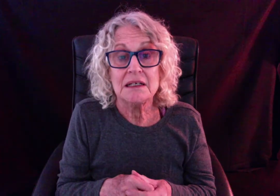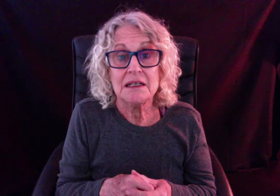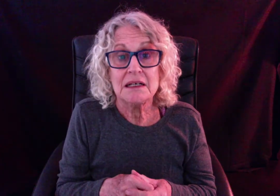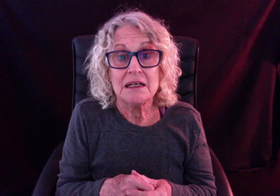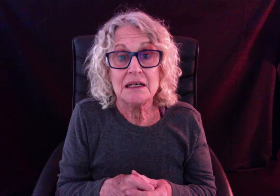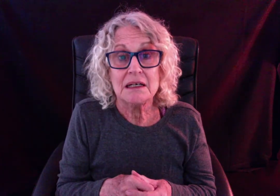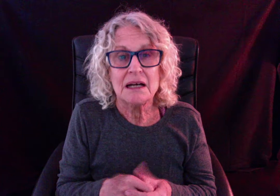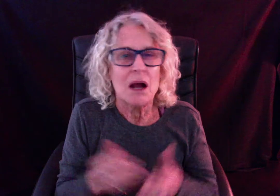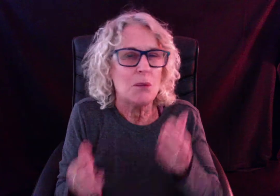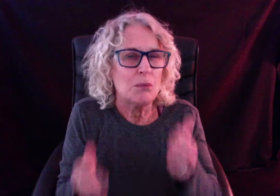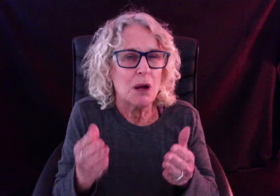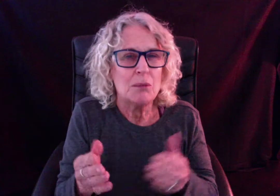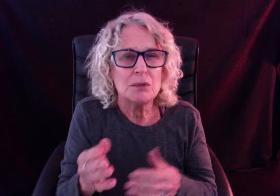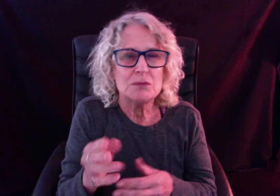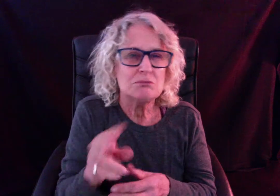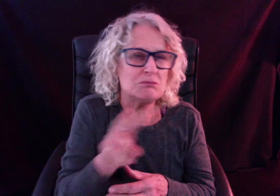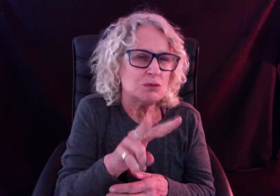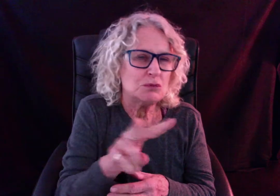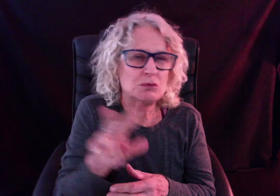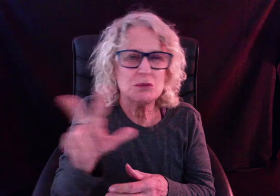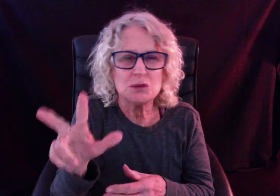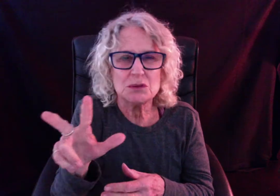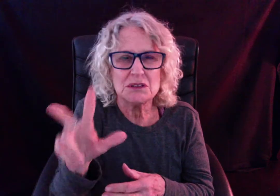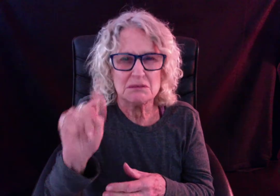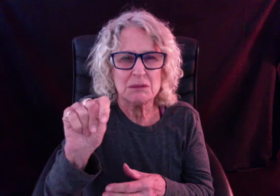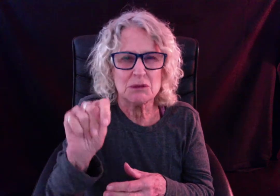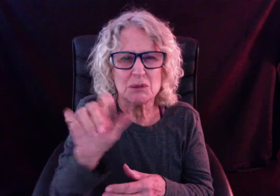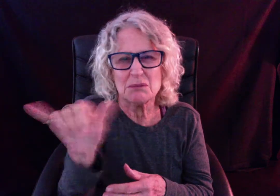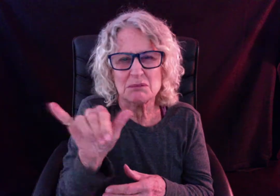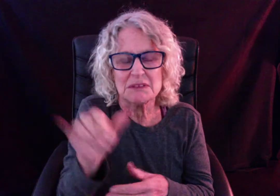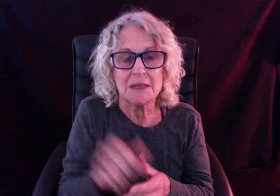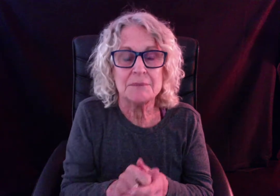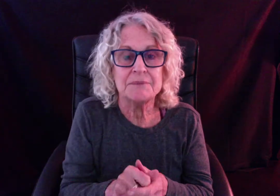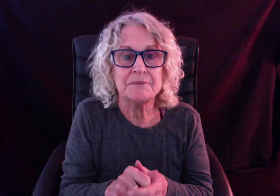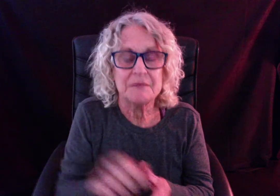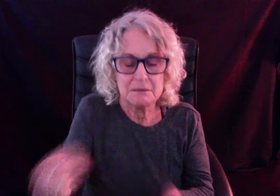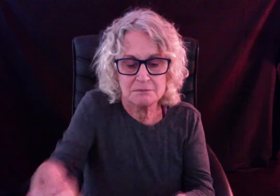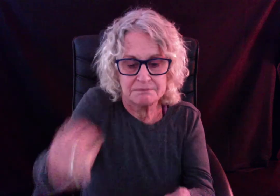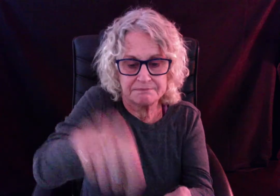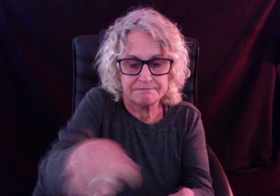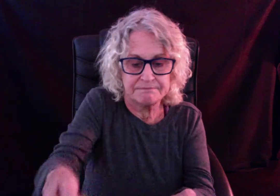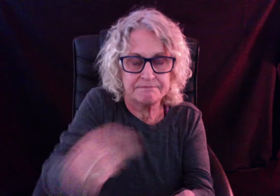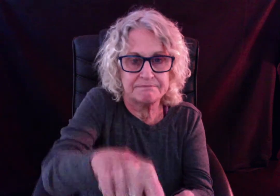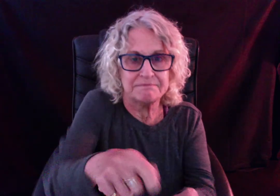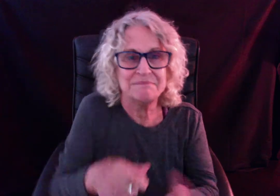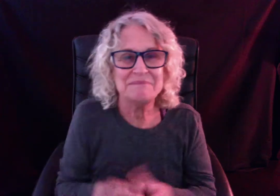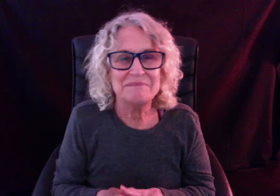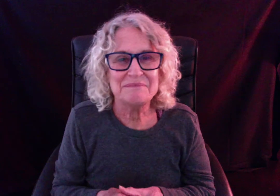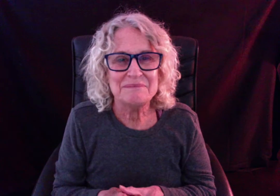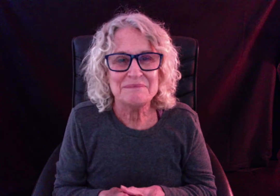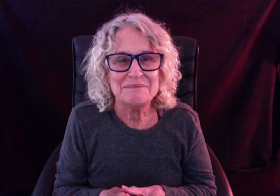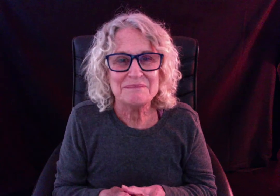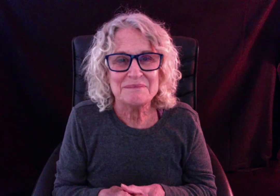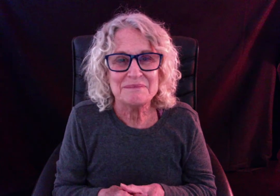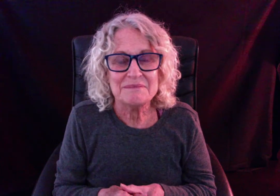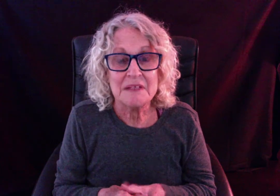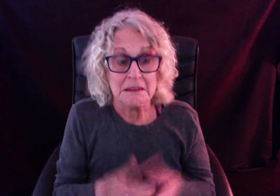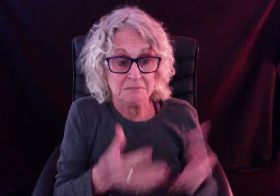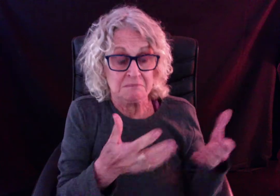probably about 2 to 3 tablespoons, about the same. I put the tablespoons in the bowl too. Then I added, oh my